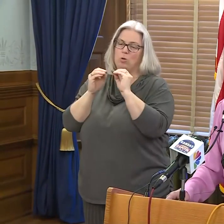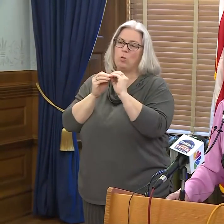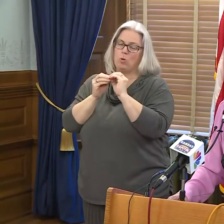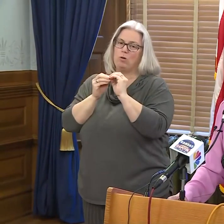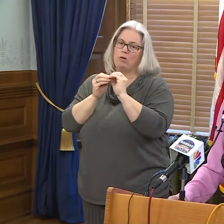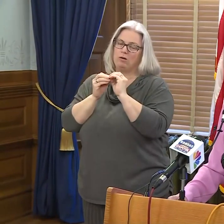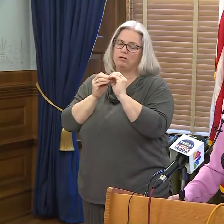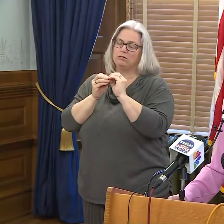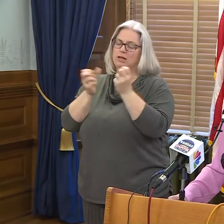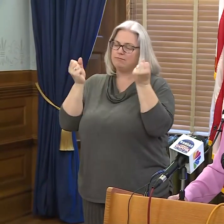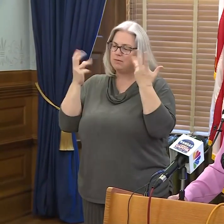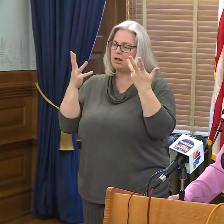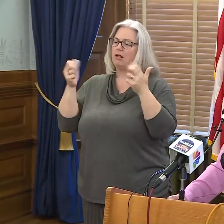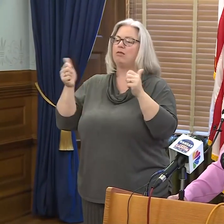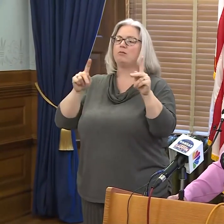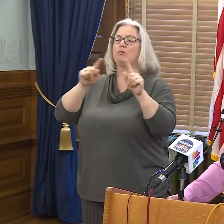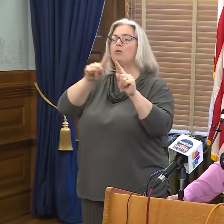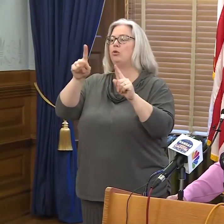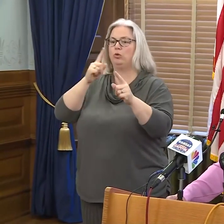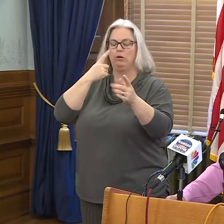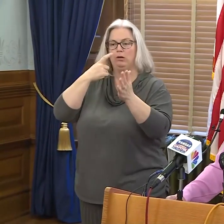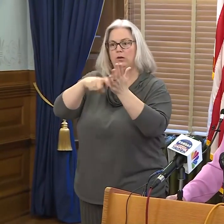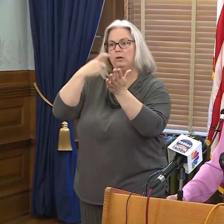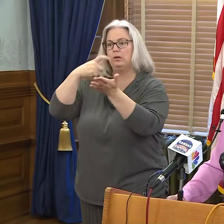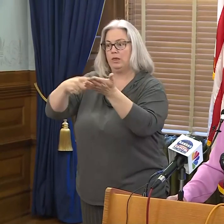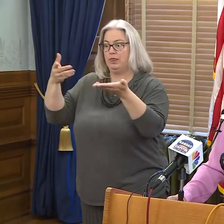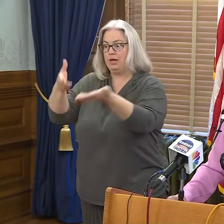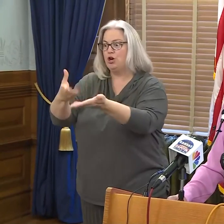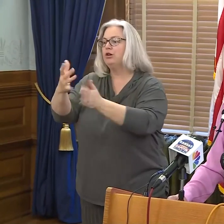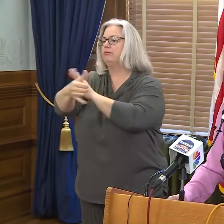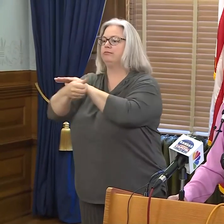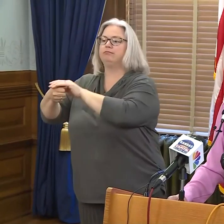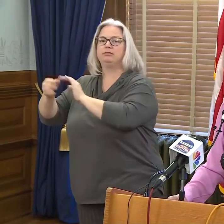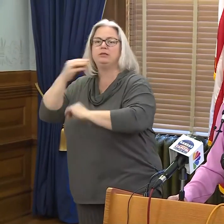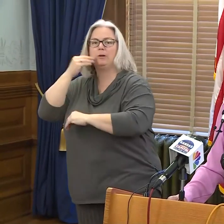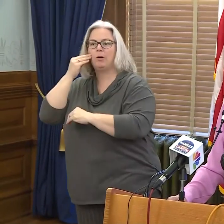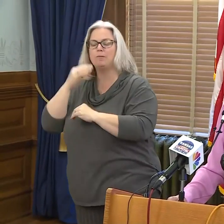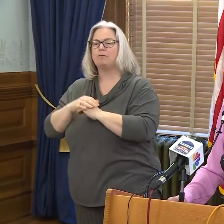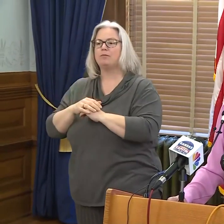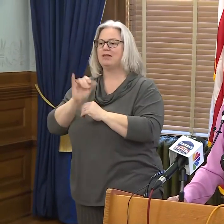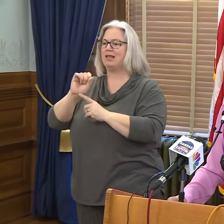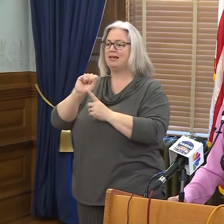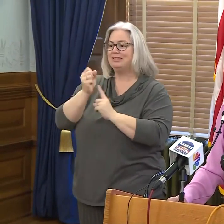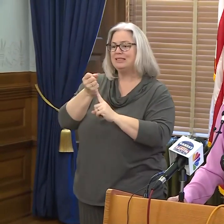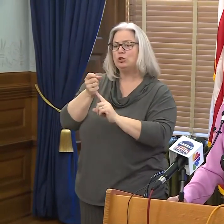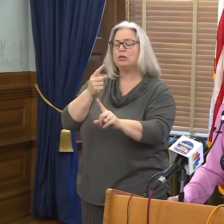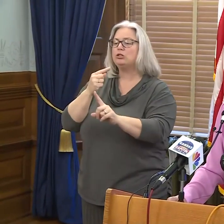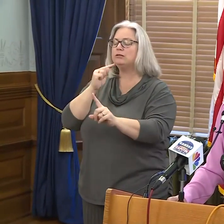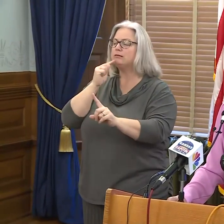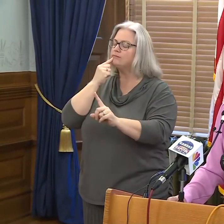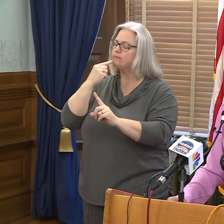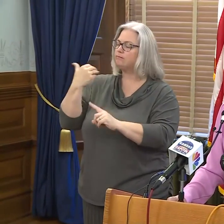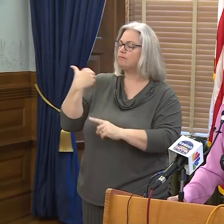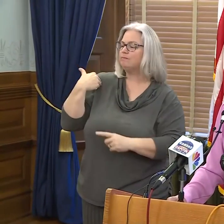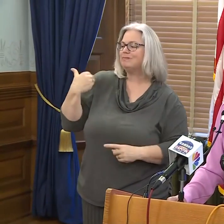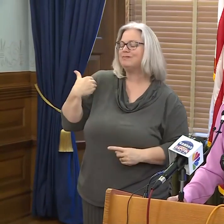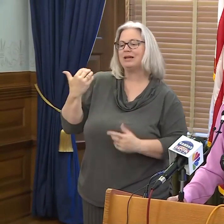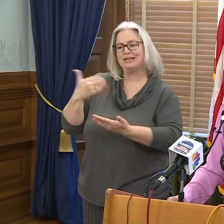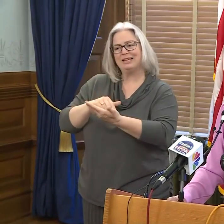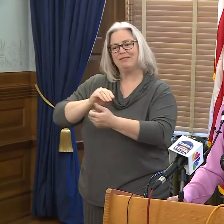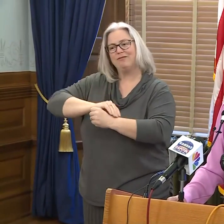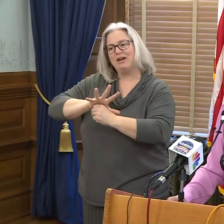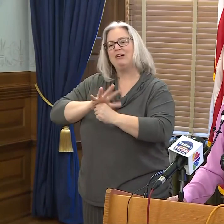many others in quarantine. This serious situation delivered a sobering reminder of how the virus